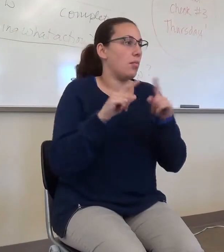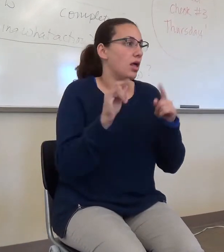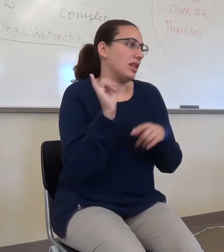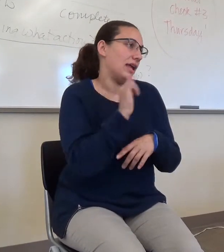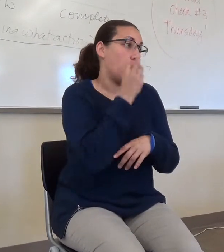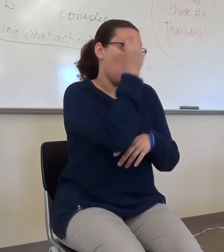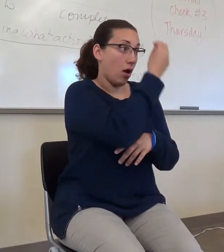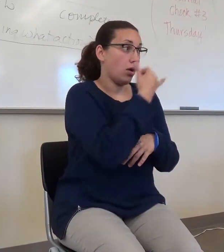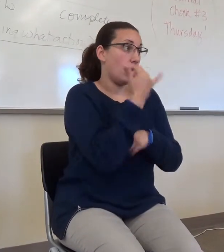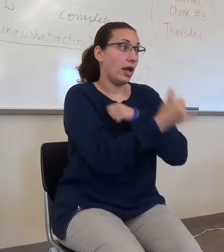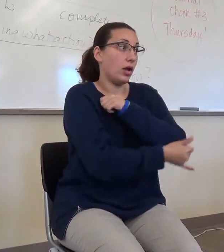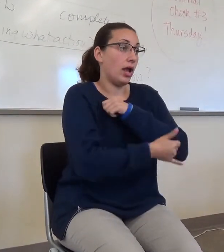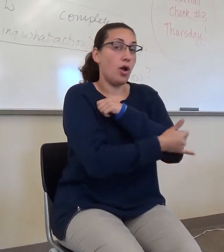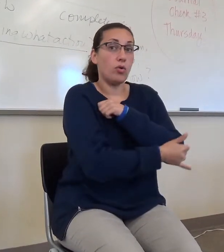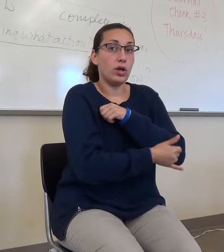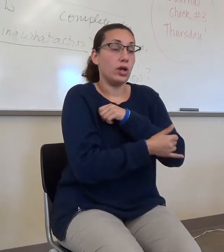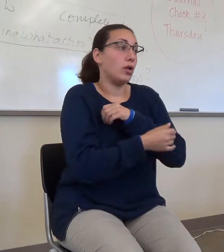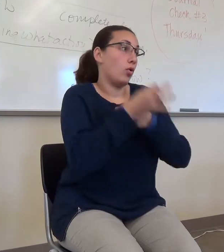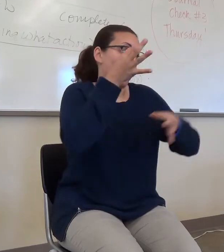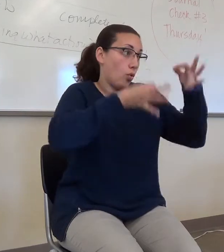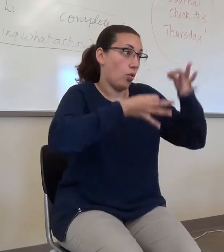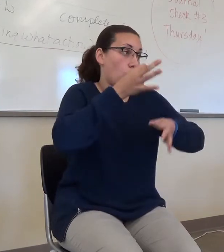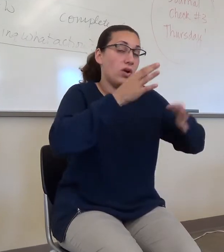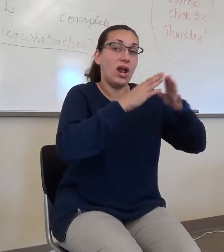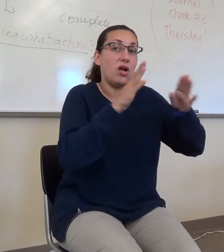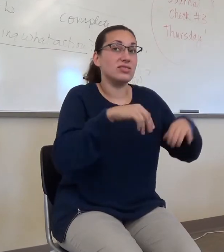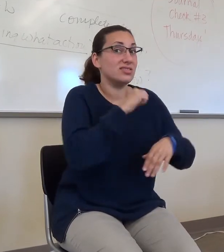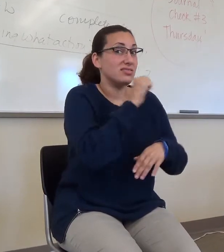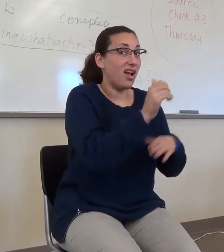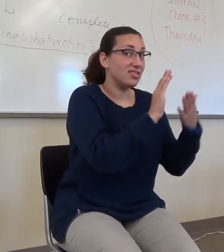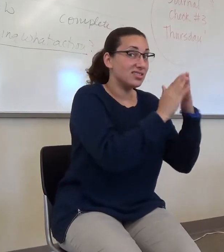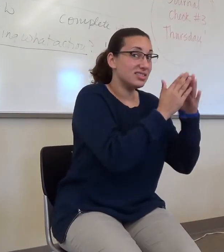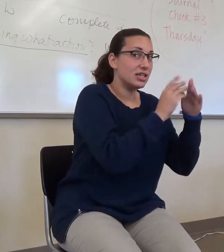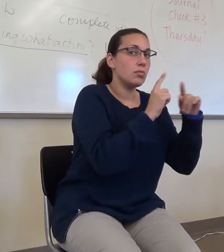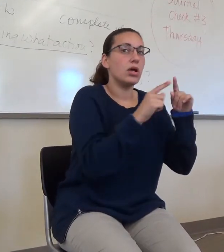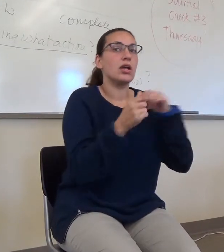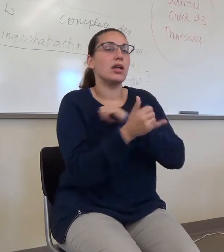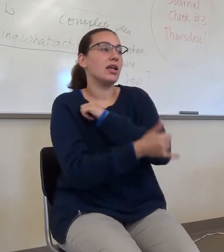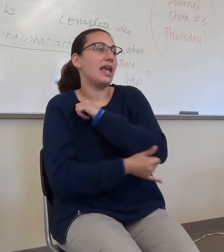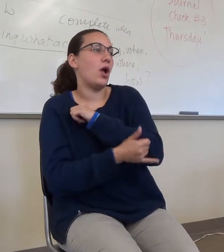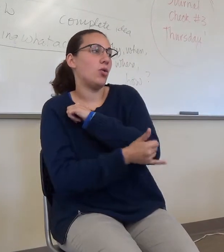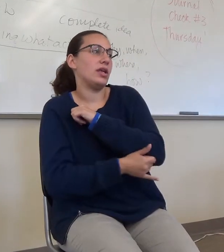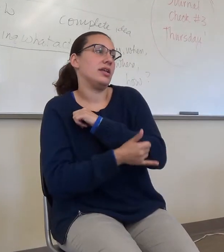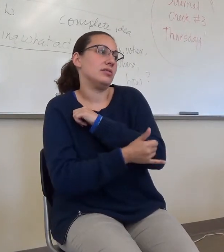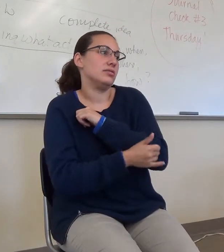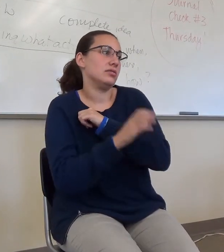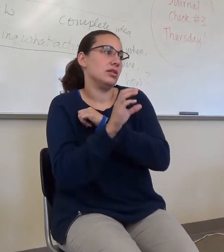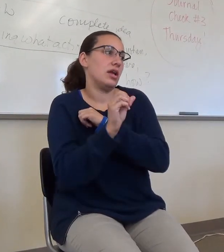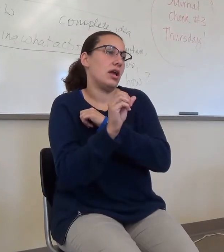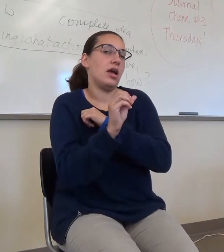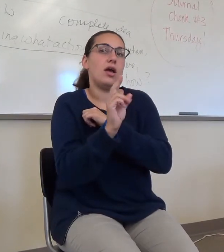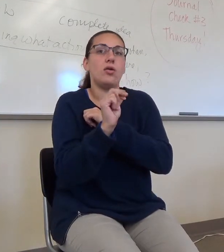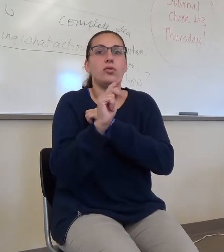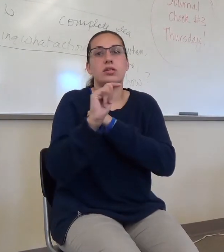County Courthouse is not the city courthouse, it's the county courthouse. So that's its municipality or its locality.